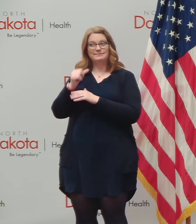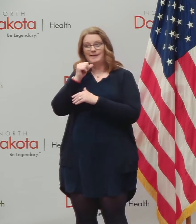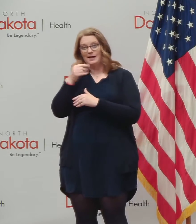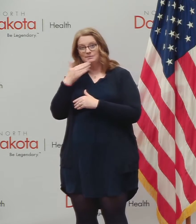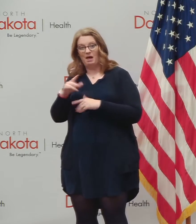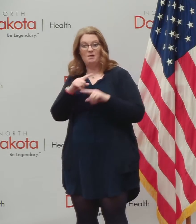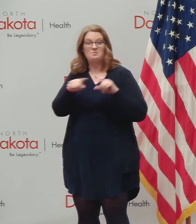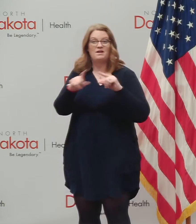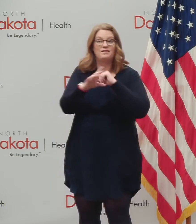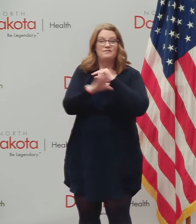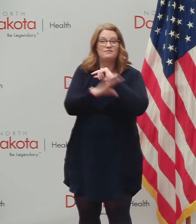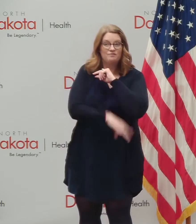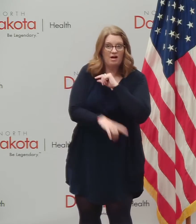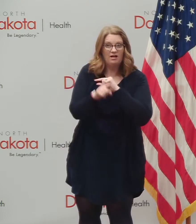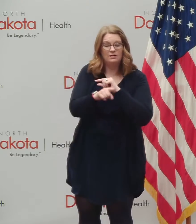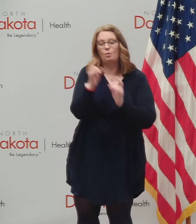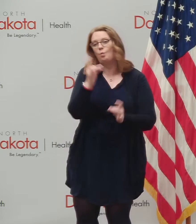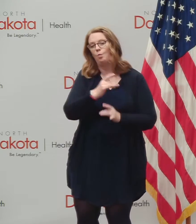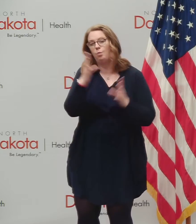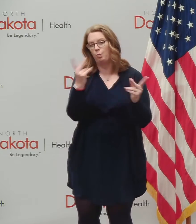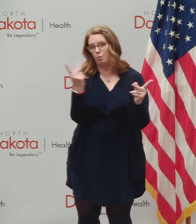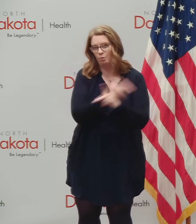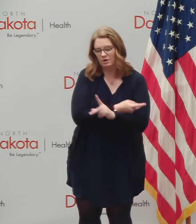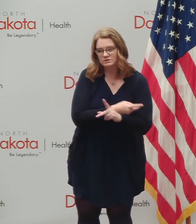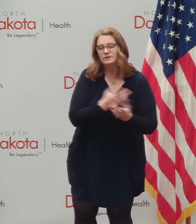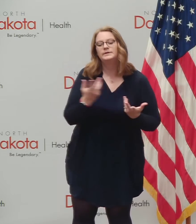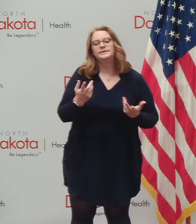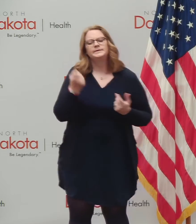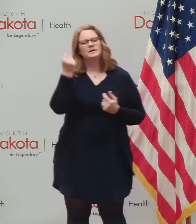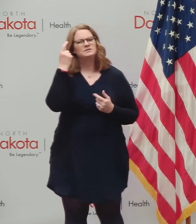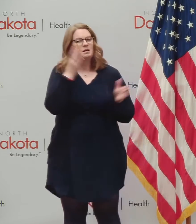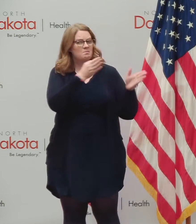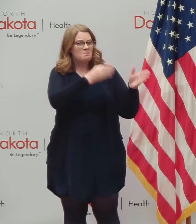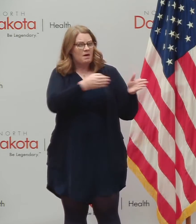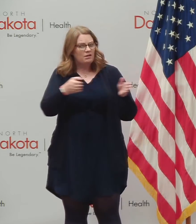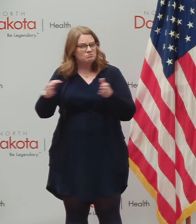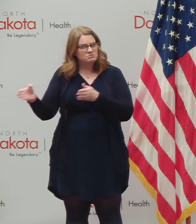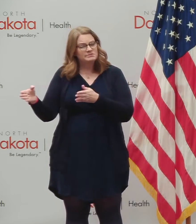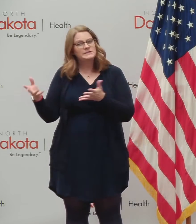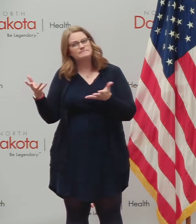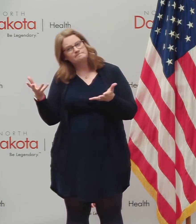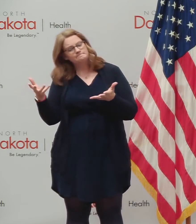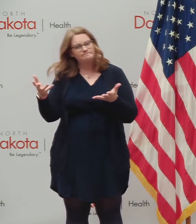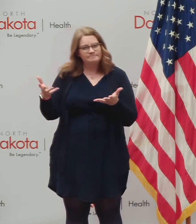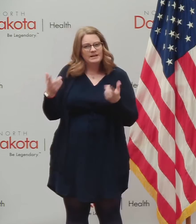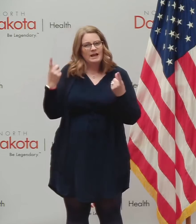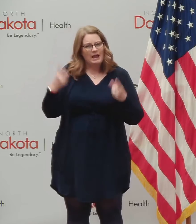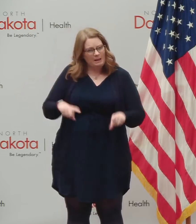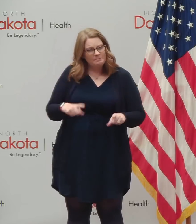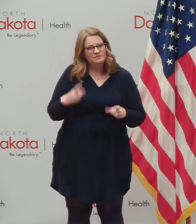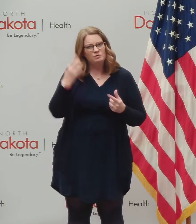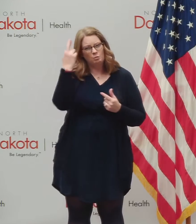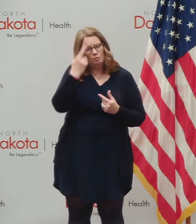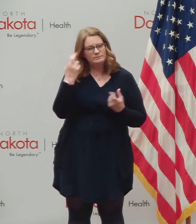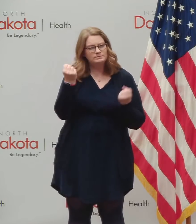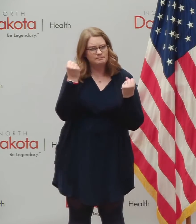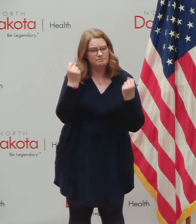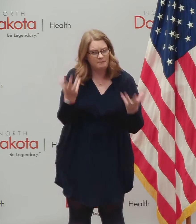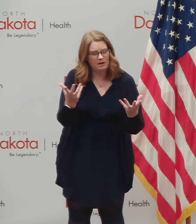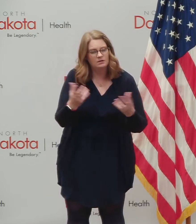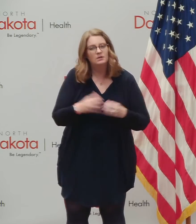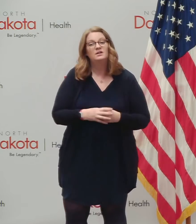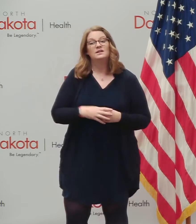patterns can be for a number of reasons, but it appears that as we watched this pandemic spread across our